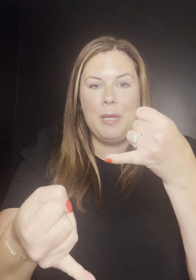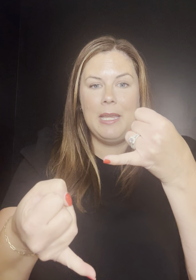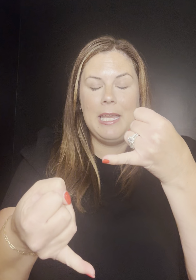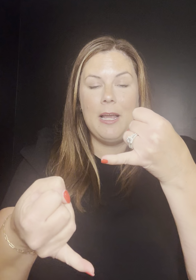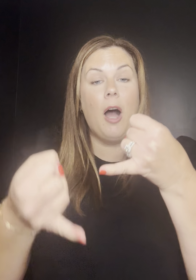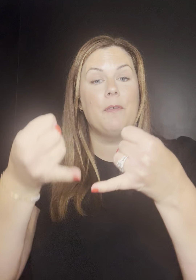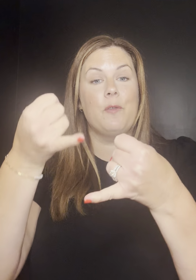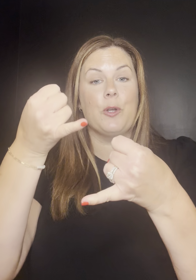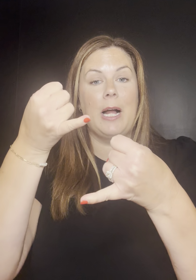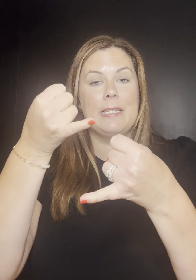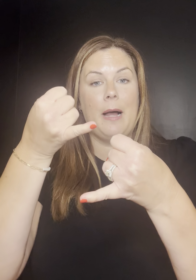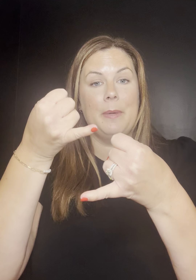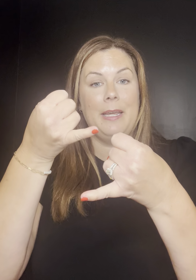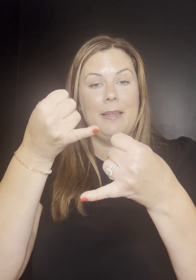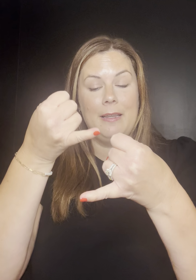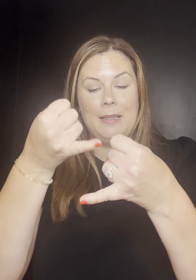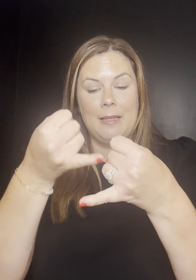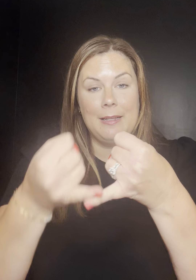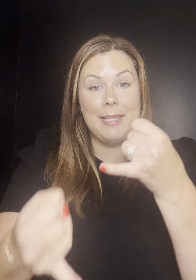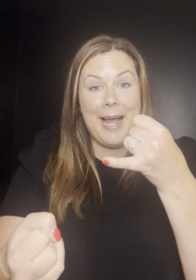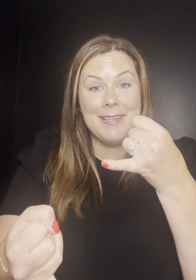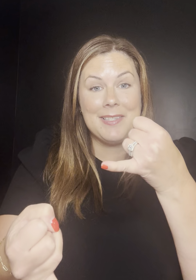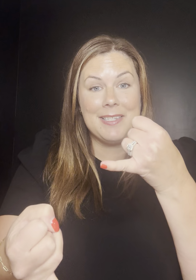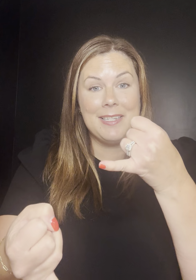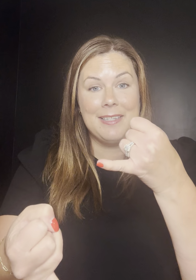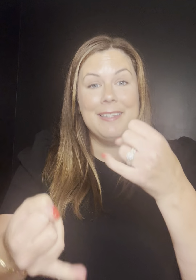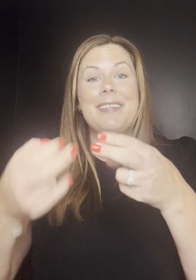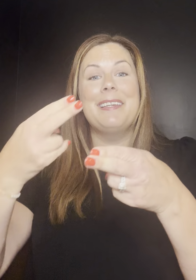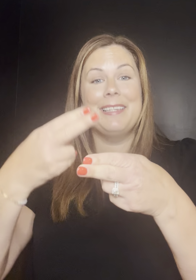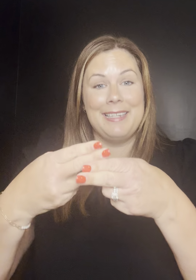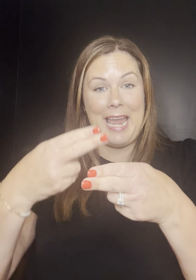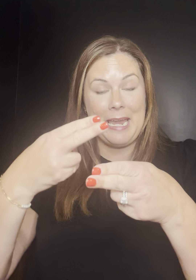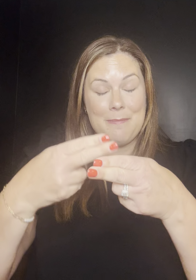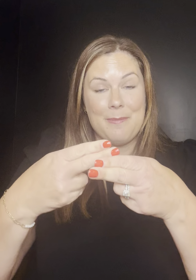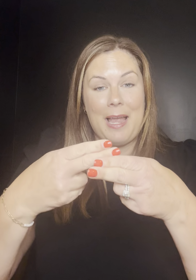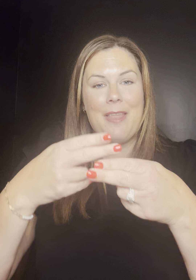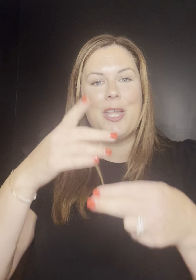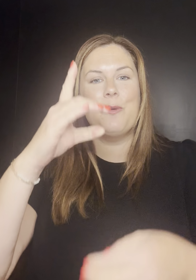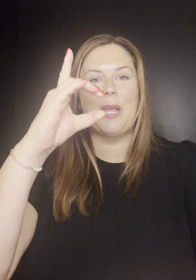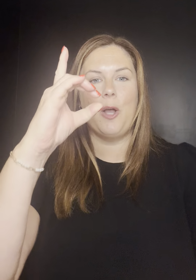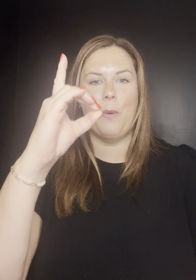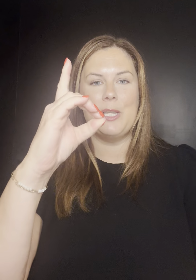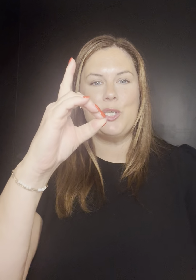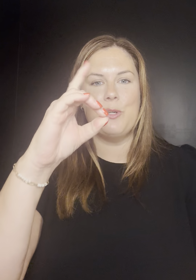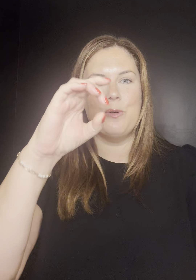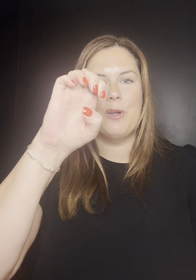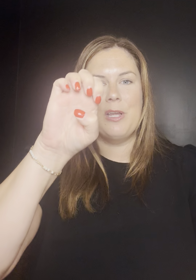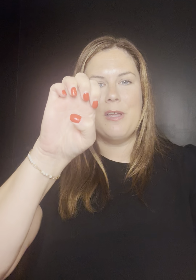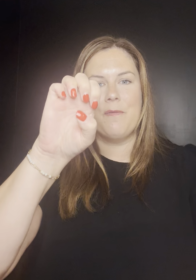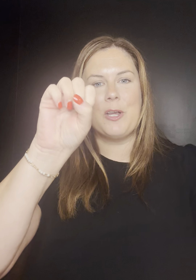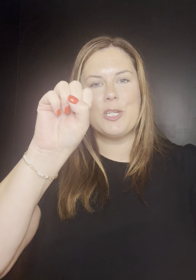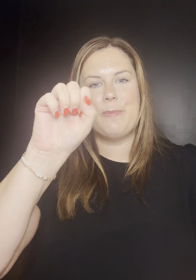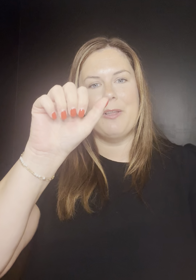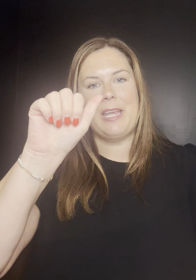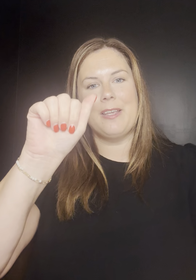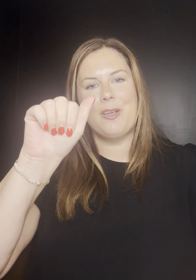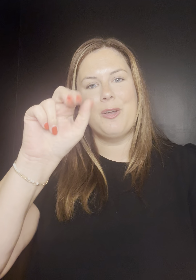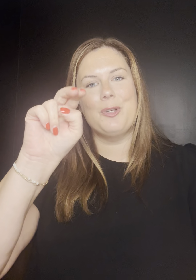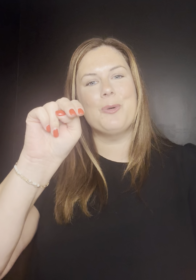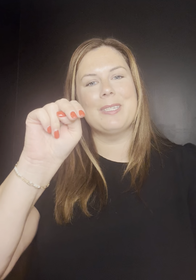pinky off of your non-dominant, last name, and then you can go into finger spelling your